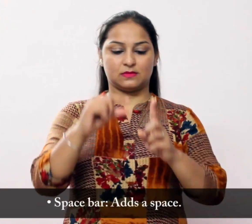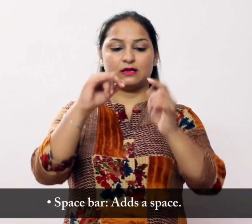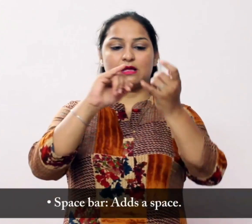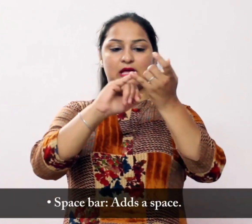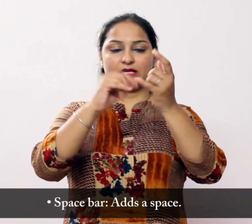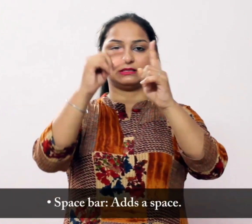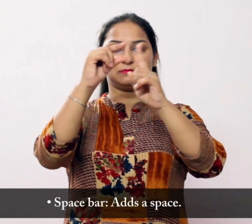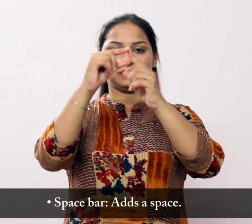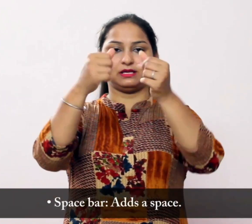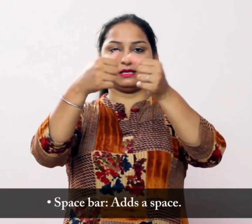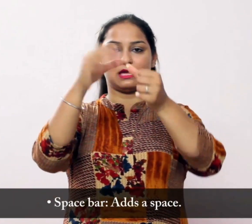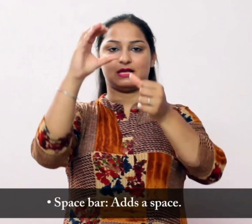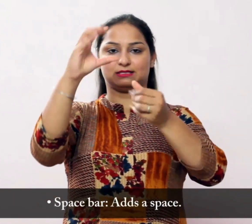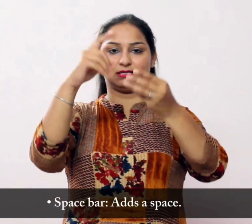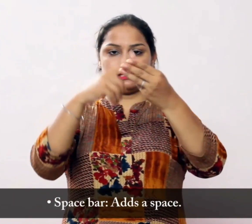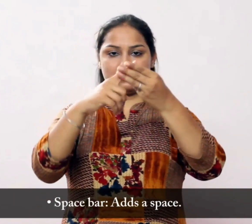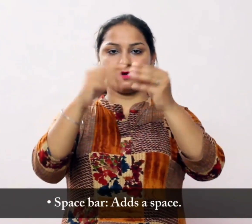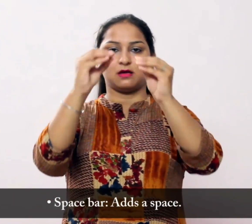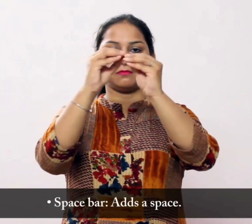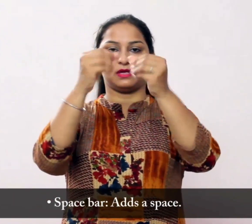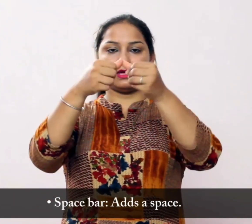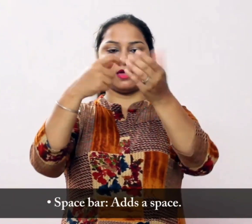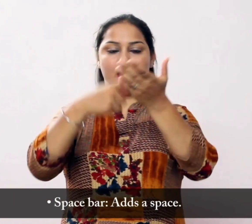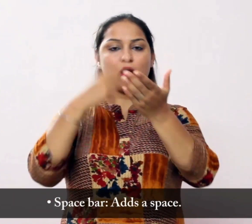Space bar adds a space.